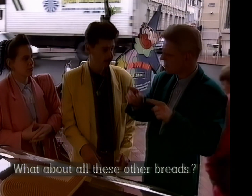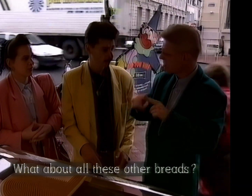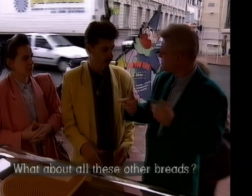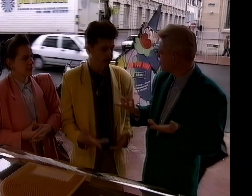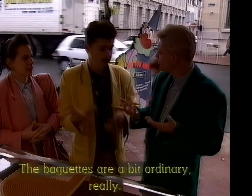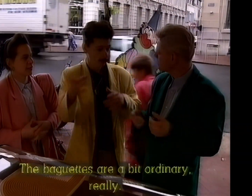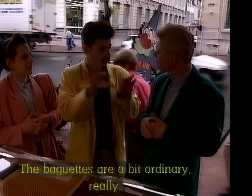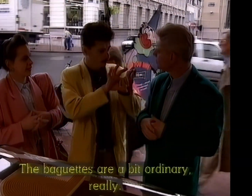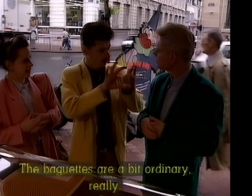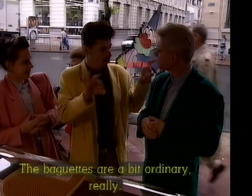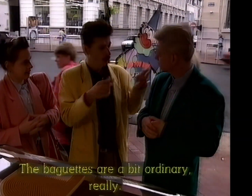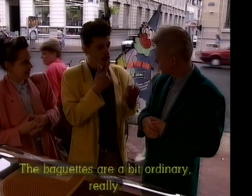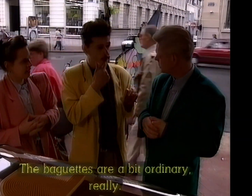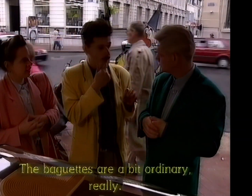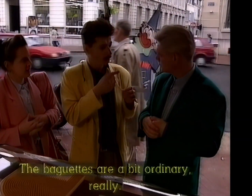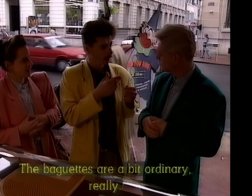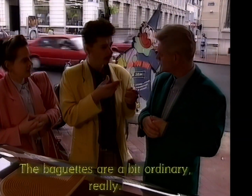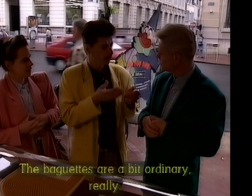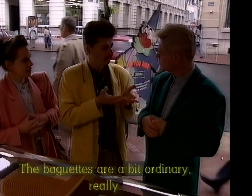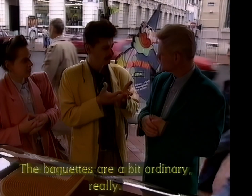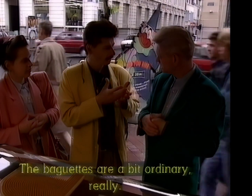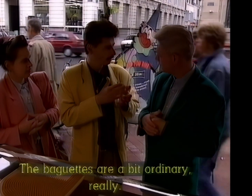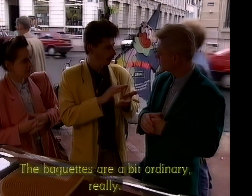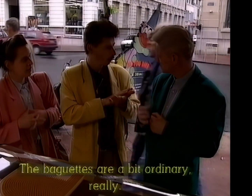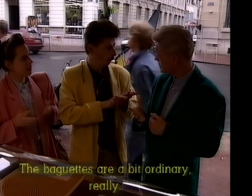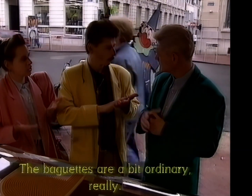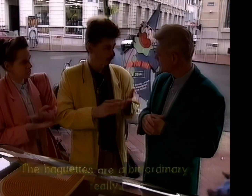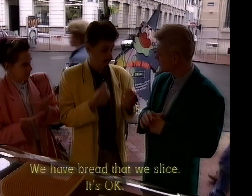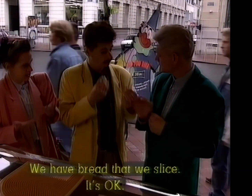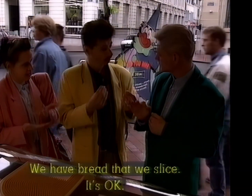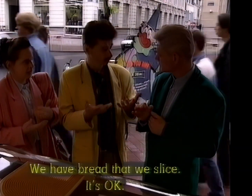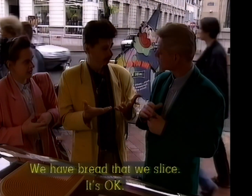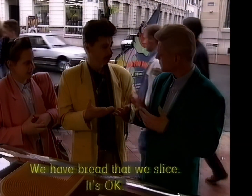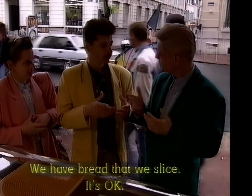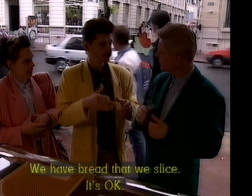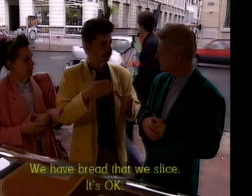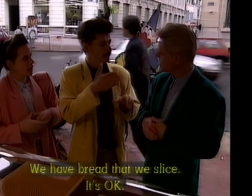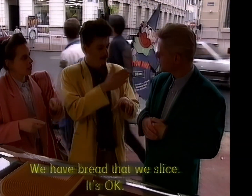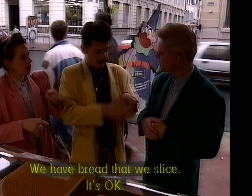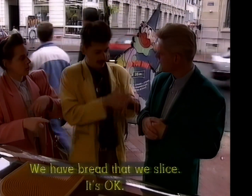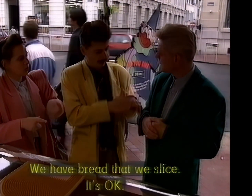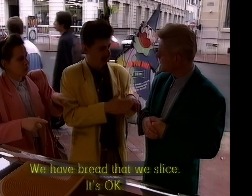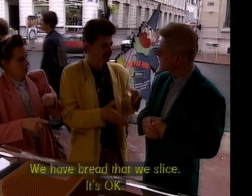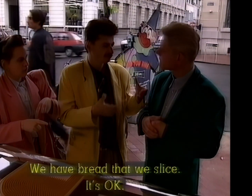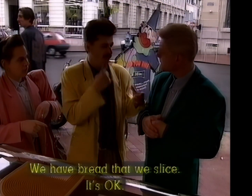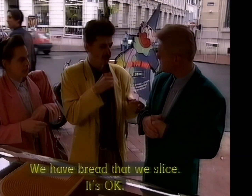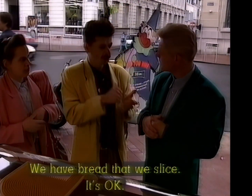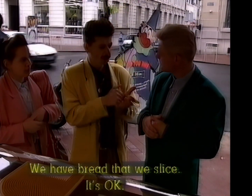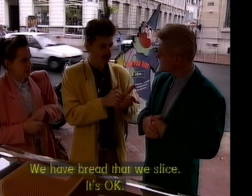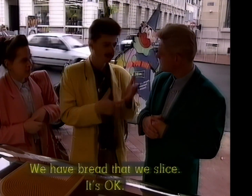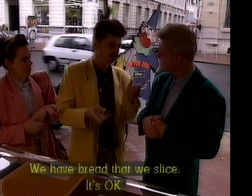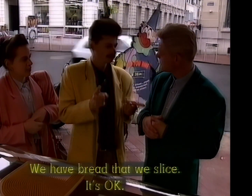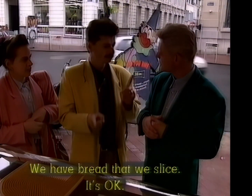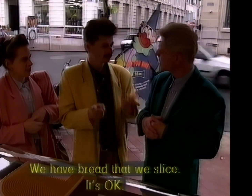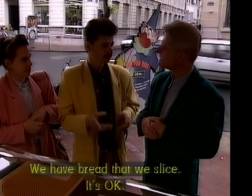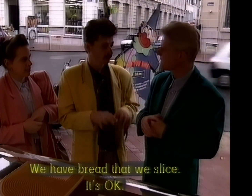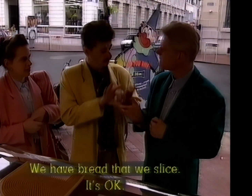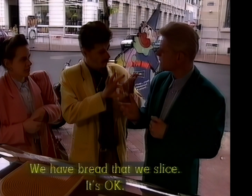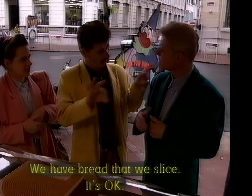other different kinds of bread? Well, the baguettes are a bit ordinary, really. We have bread that we